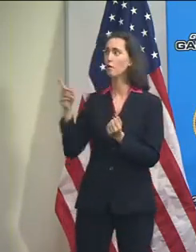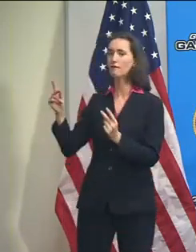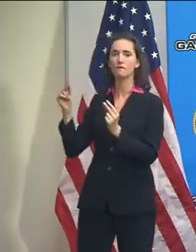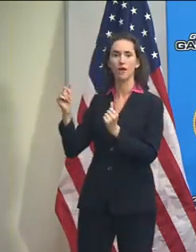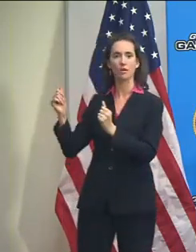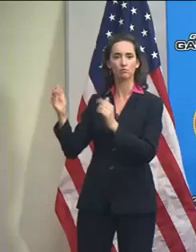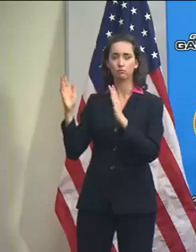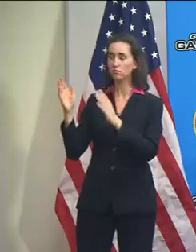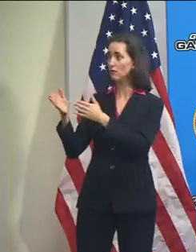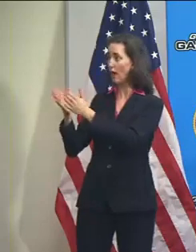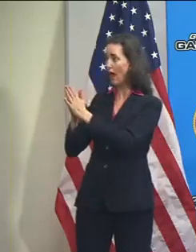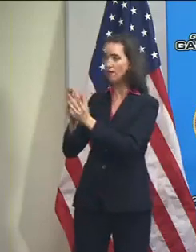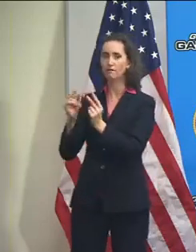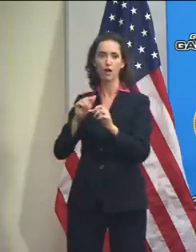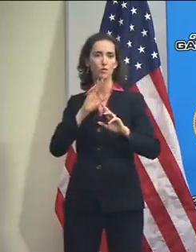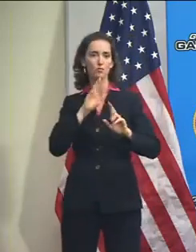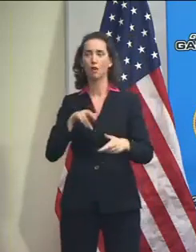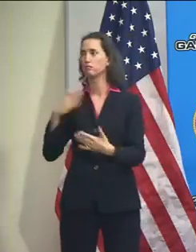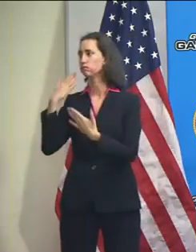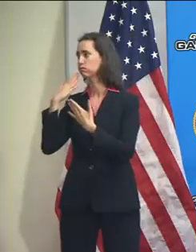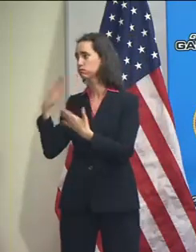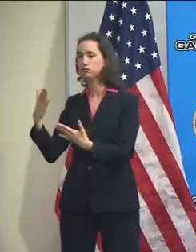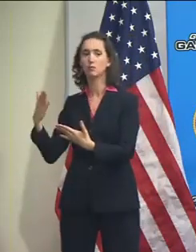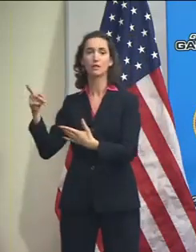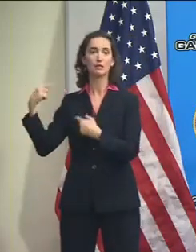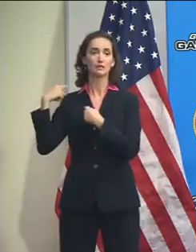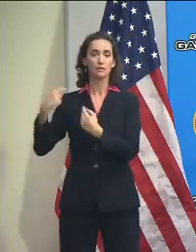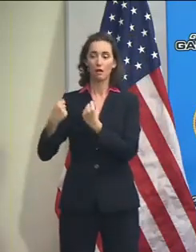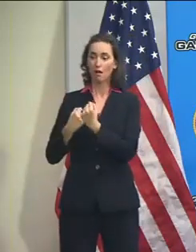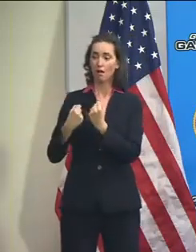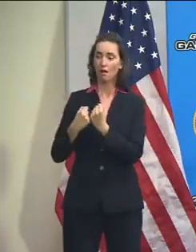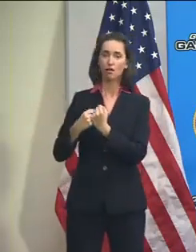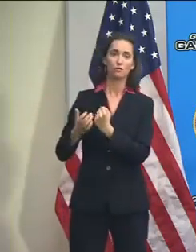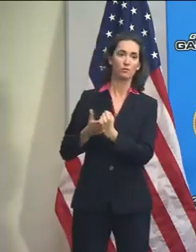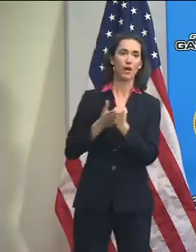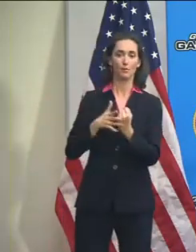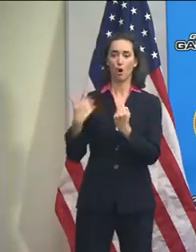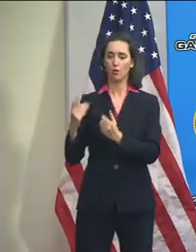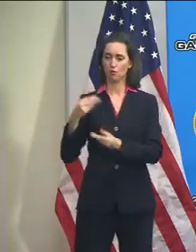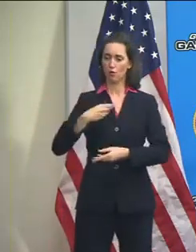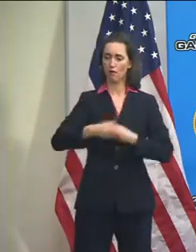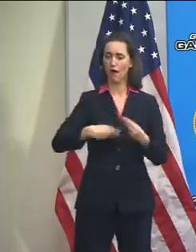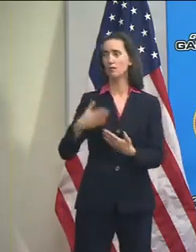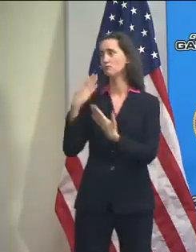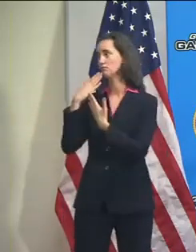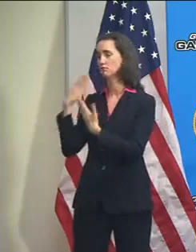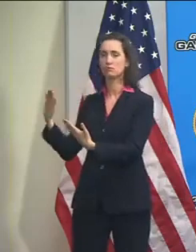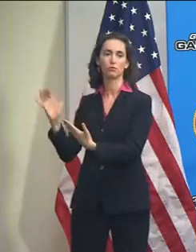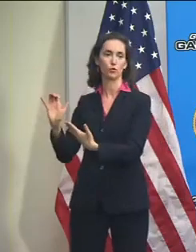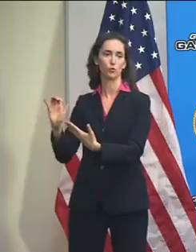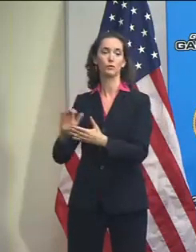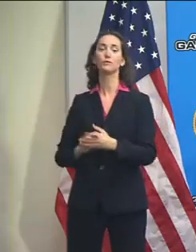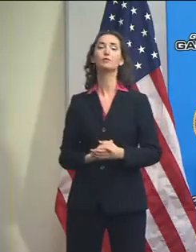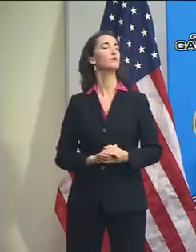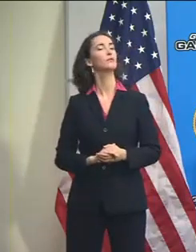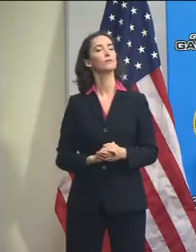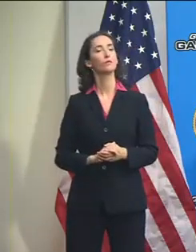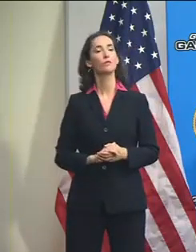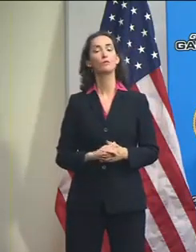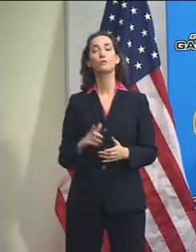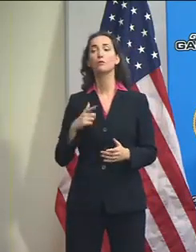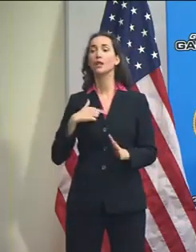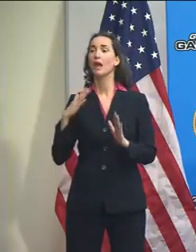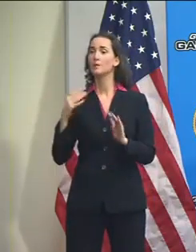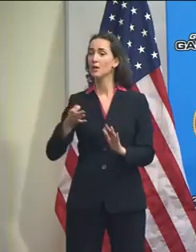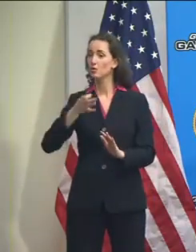attention to the request and the assistance that he's already made available to us. And I'm expecting that pretty soon